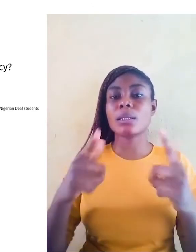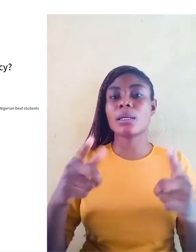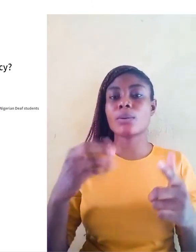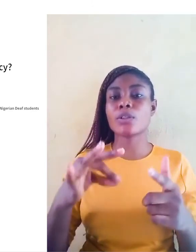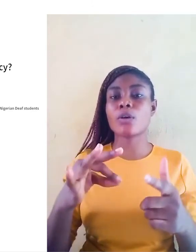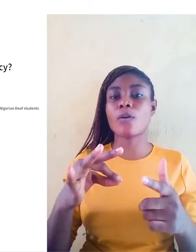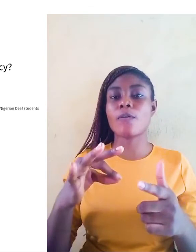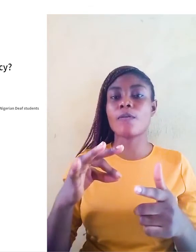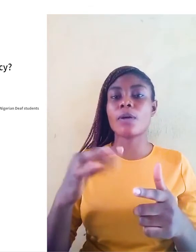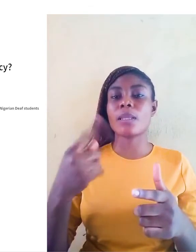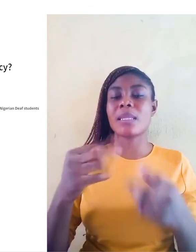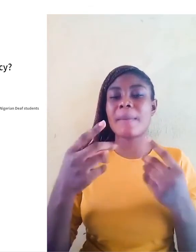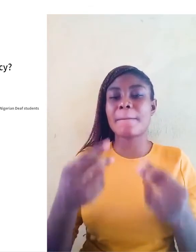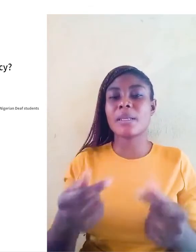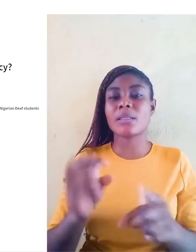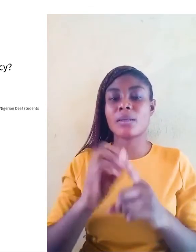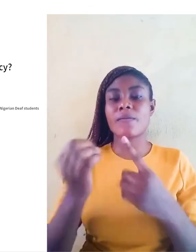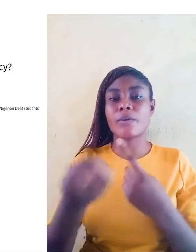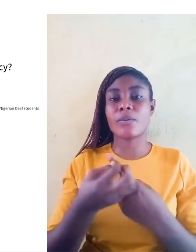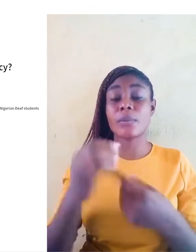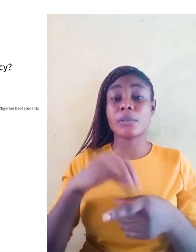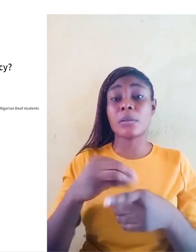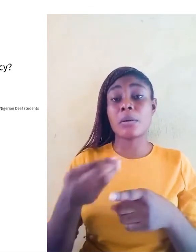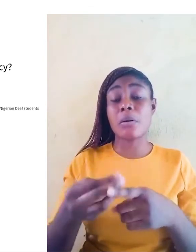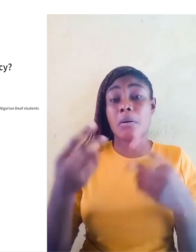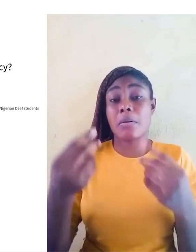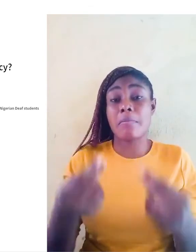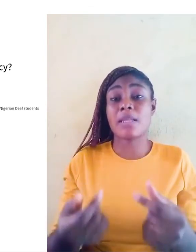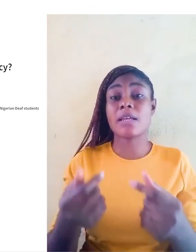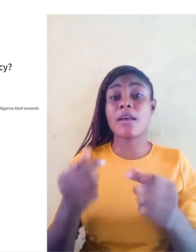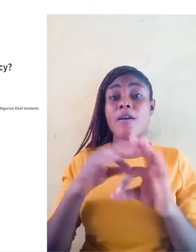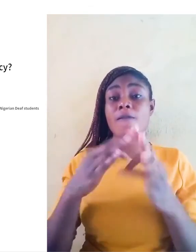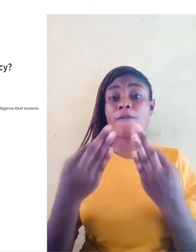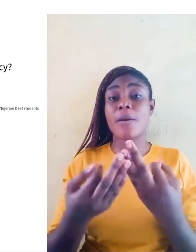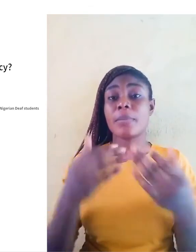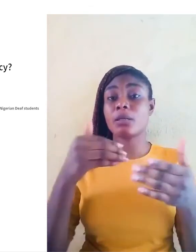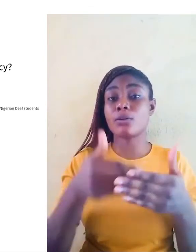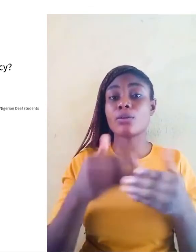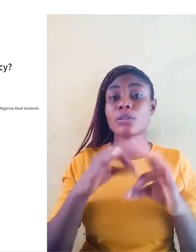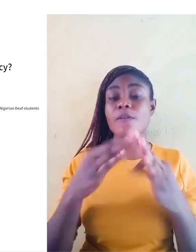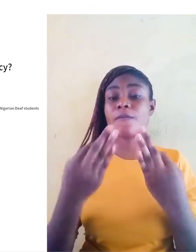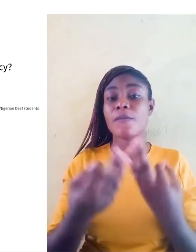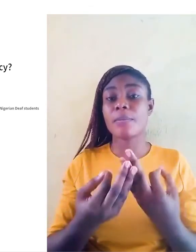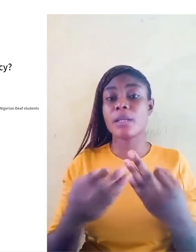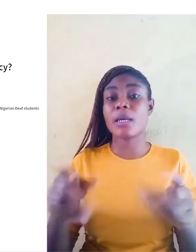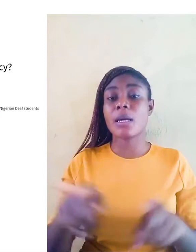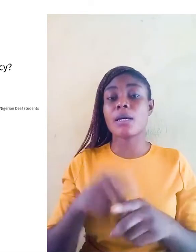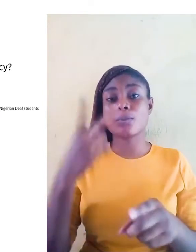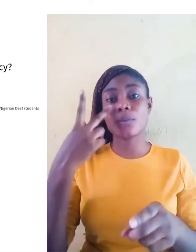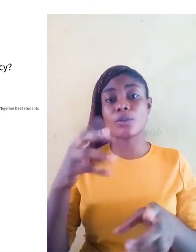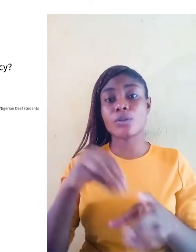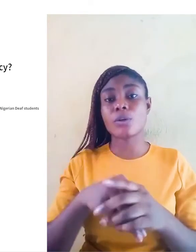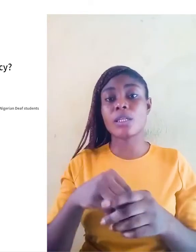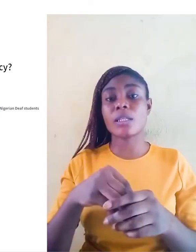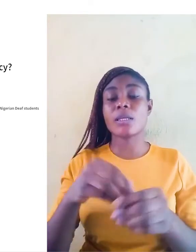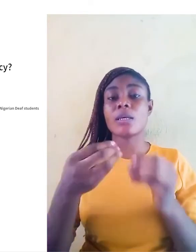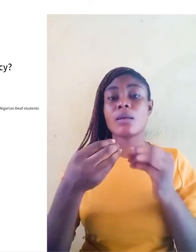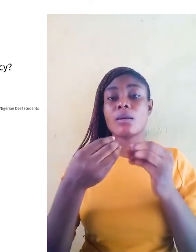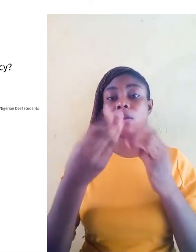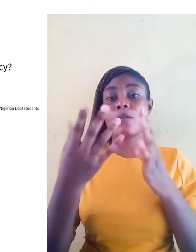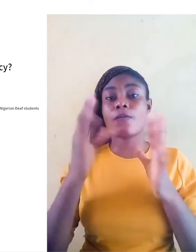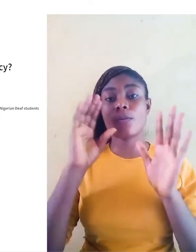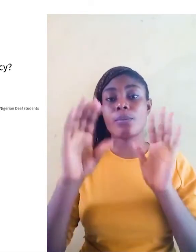of immediate environment, immediate family, just like we saw on the infographics,